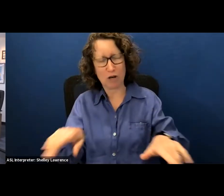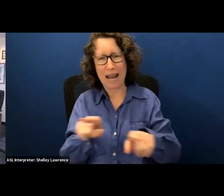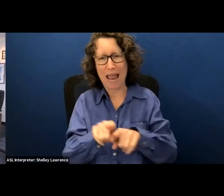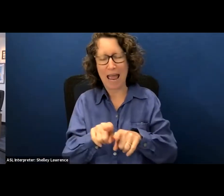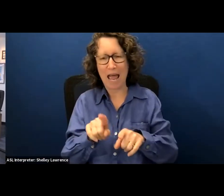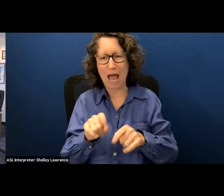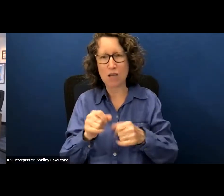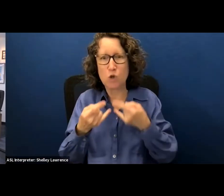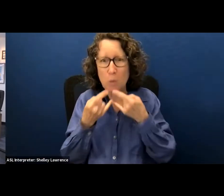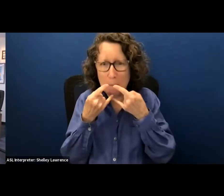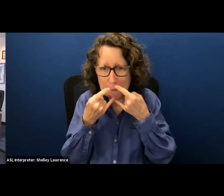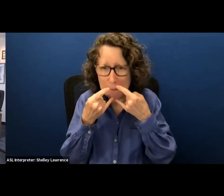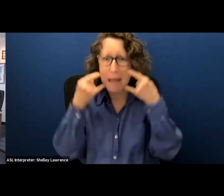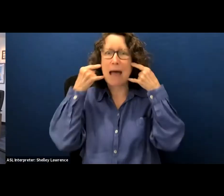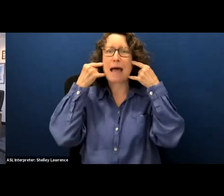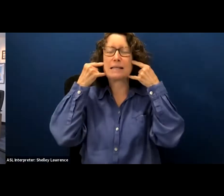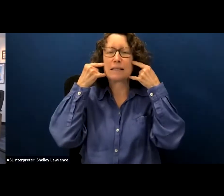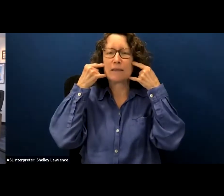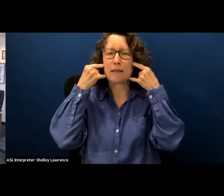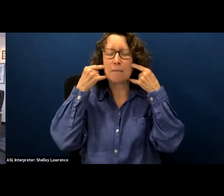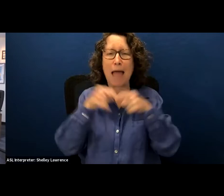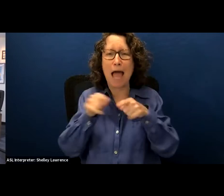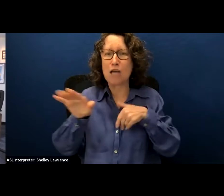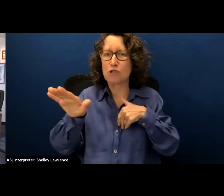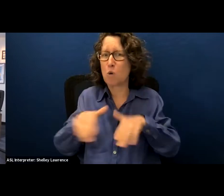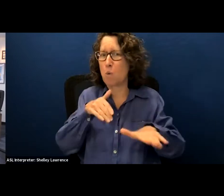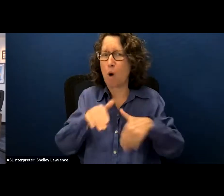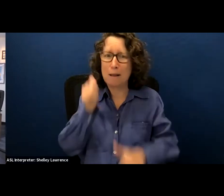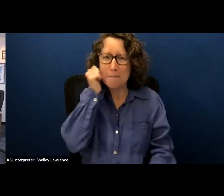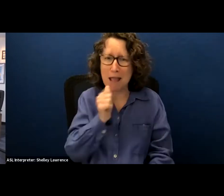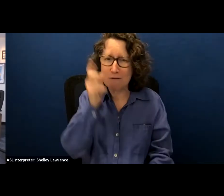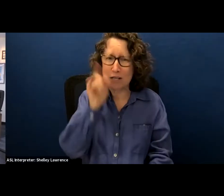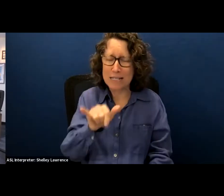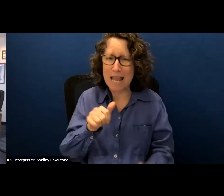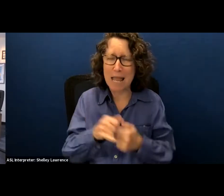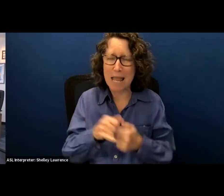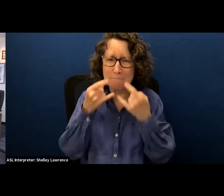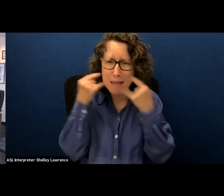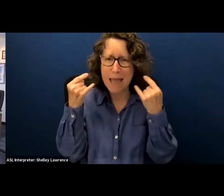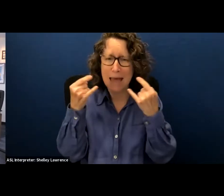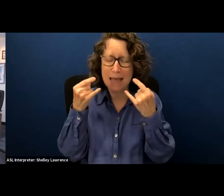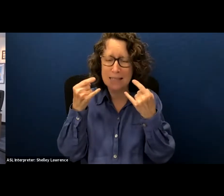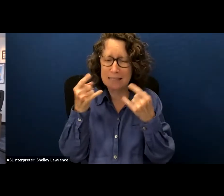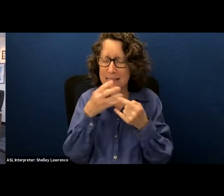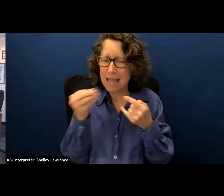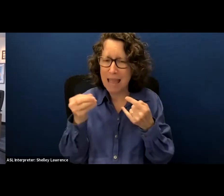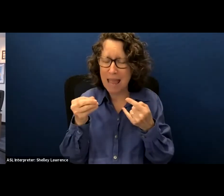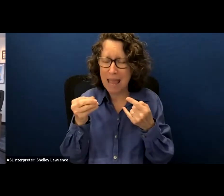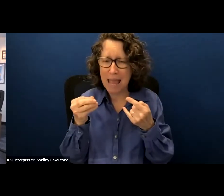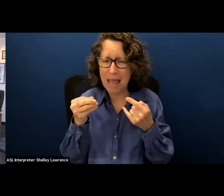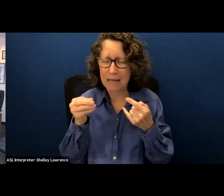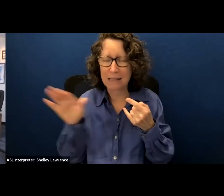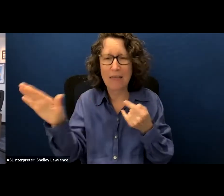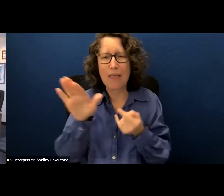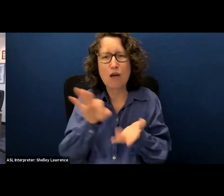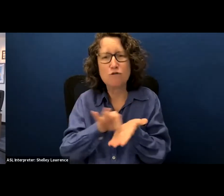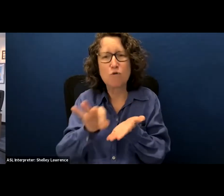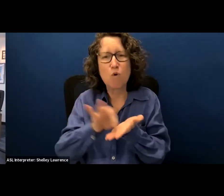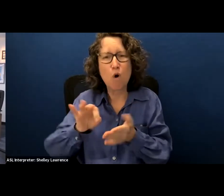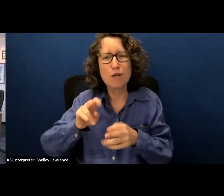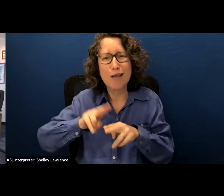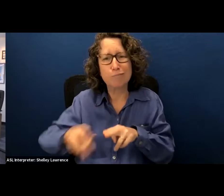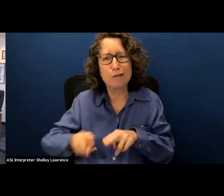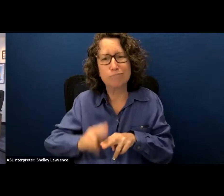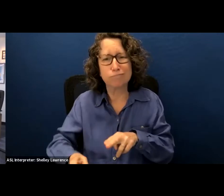putting masks on them, as you're watching them every day with masks and the lowered scores every day as their